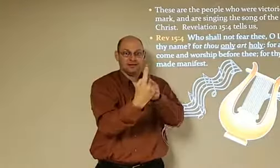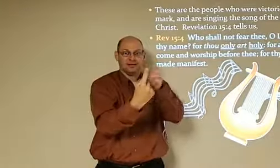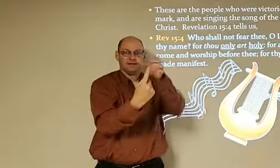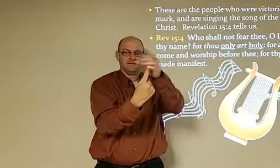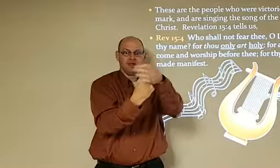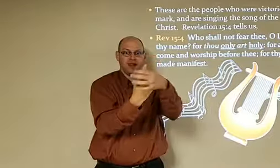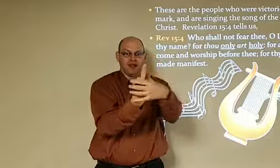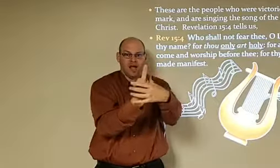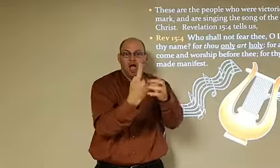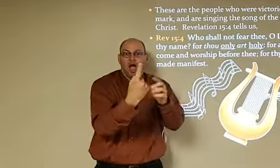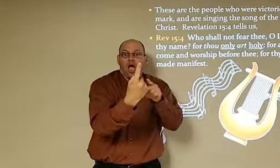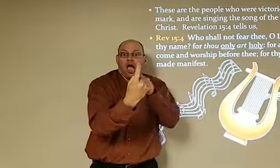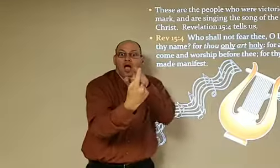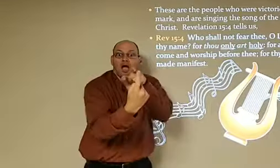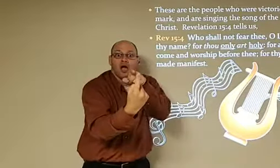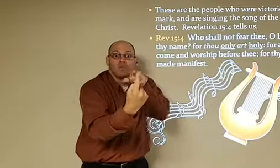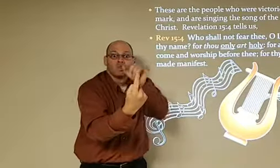and cloud or whatnot.